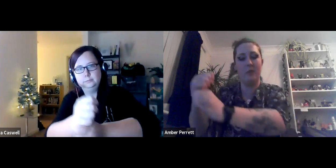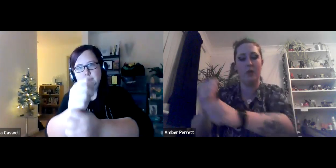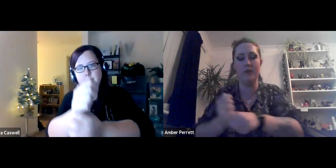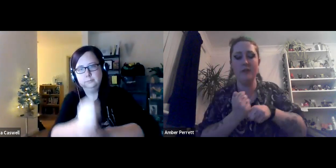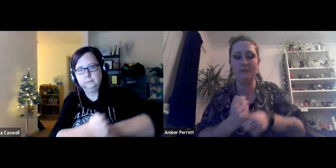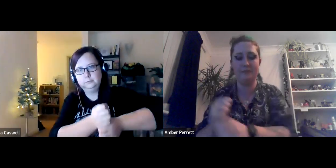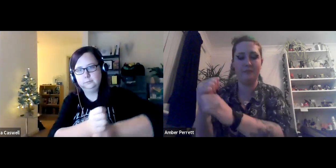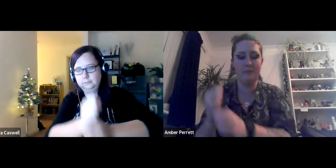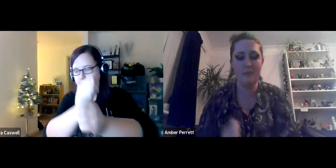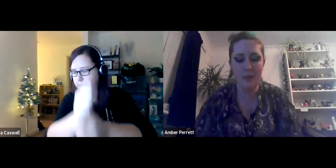wood.